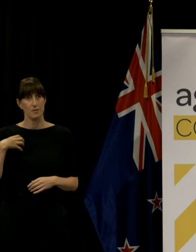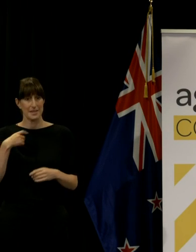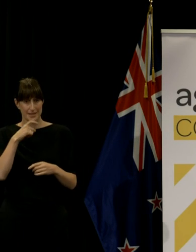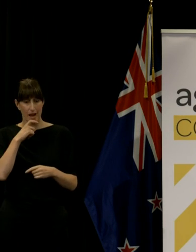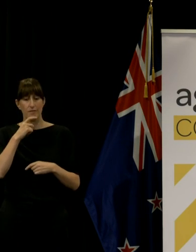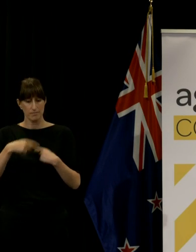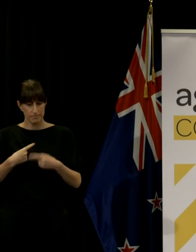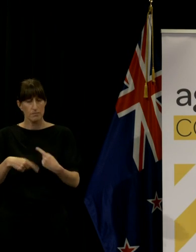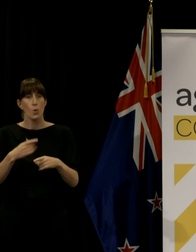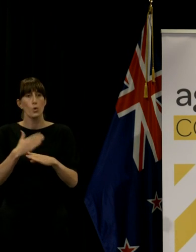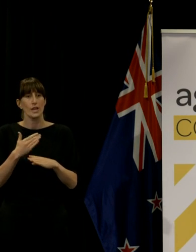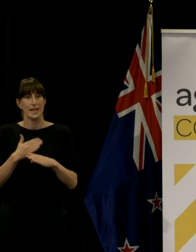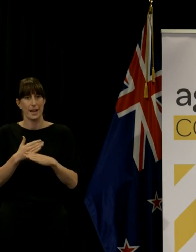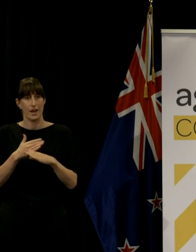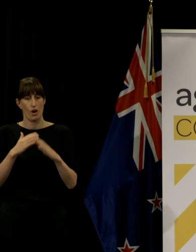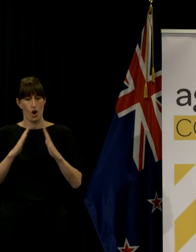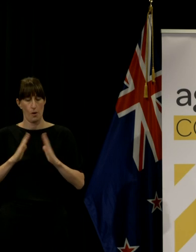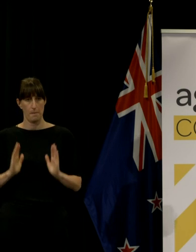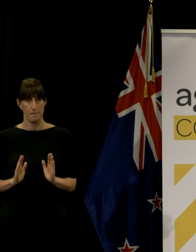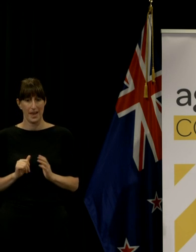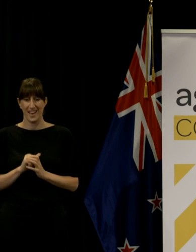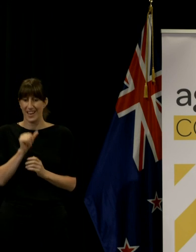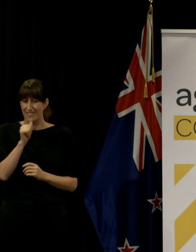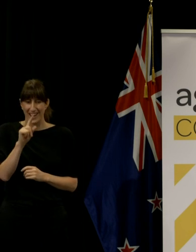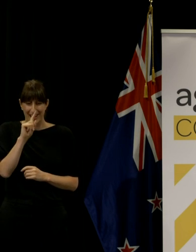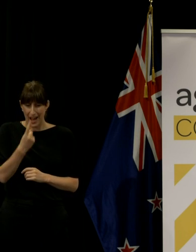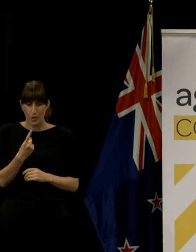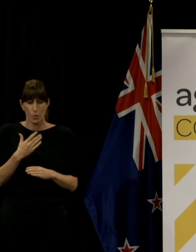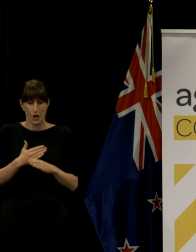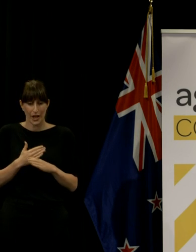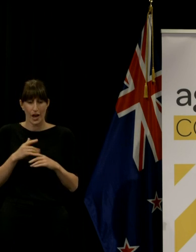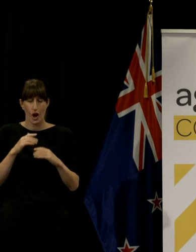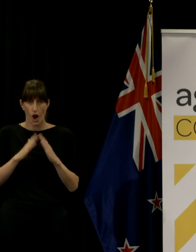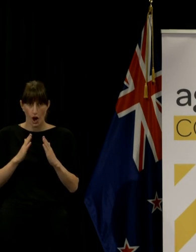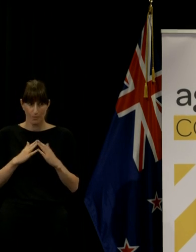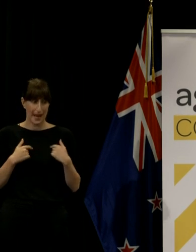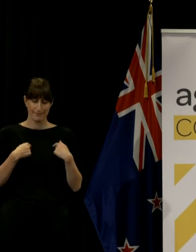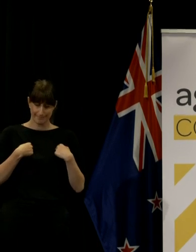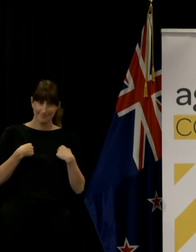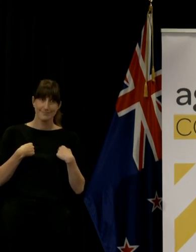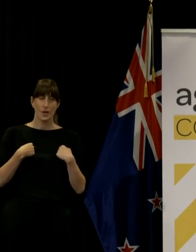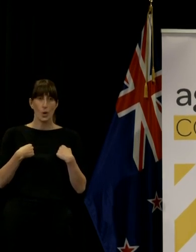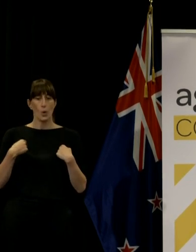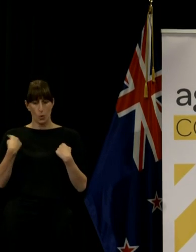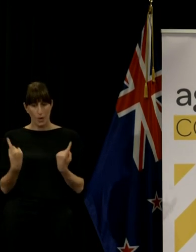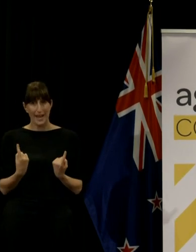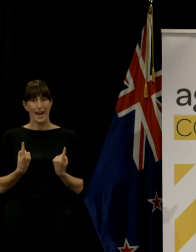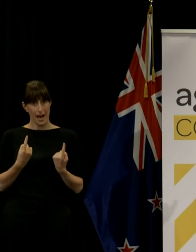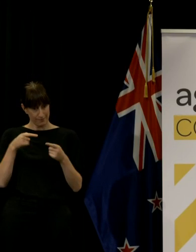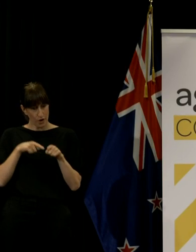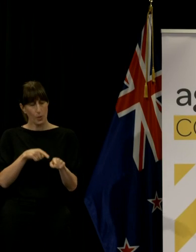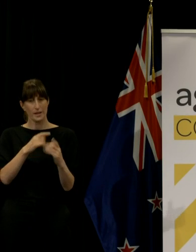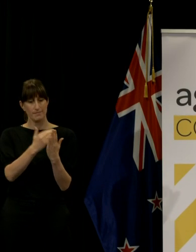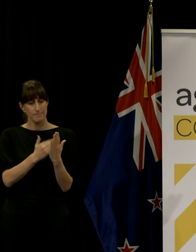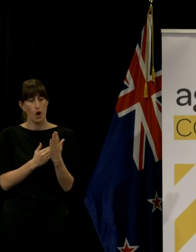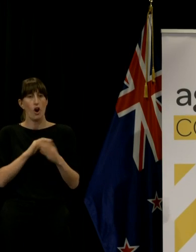is not possible, we are observing the physical distancing, and we are, when necessary, providing PPE. On a